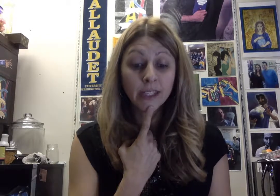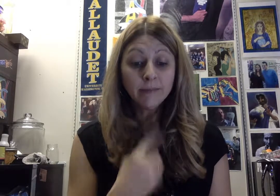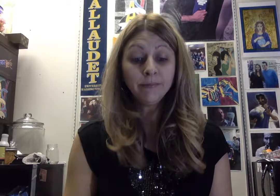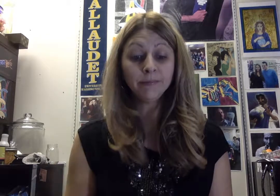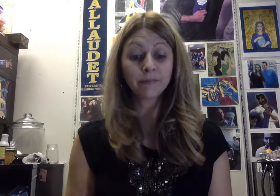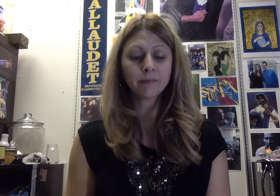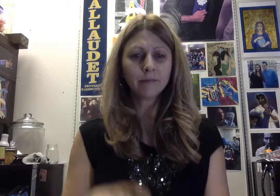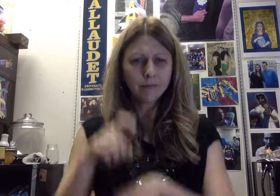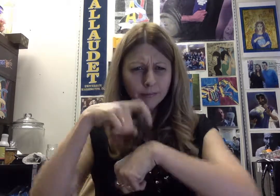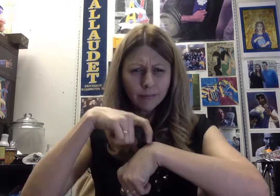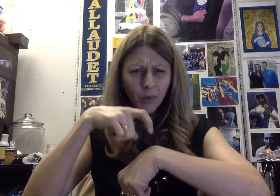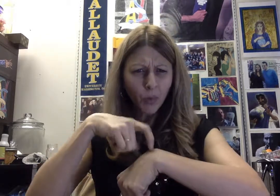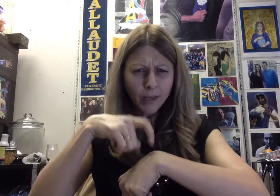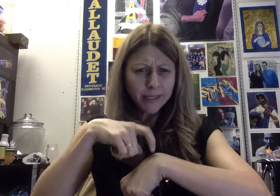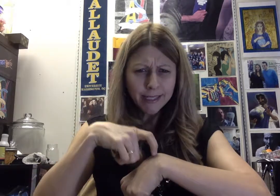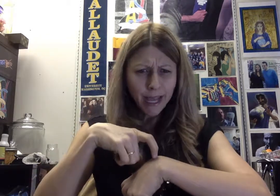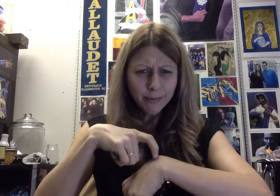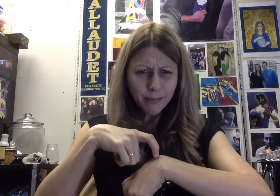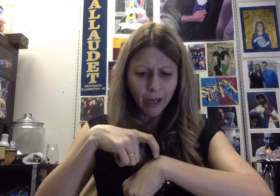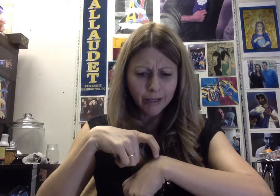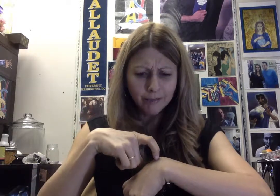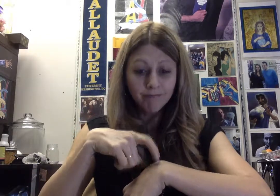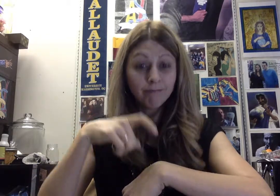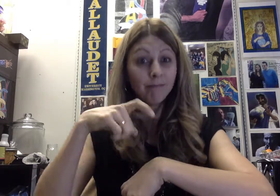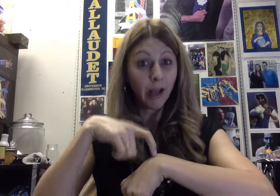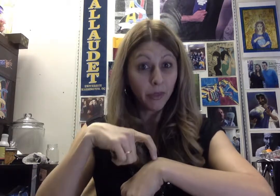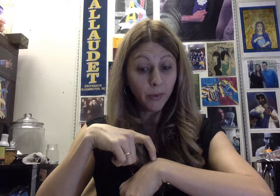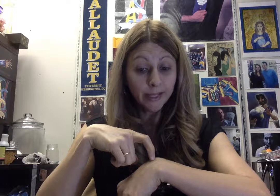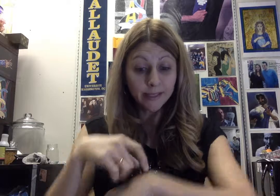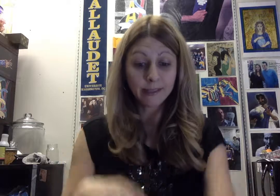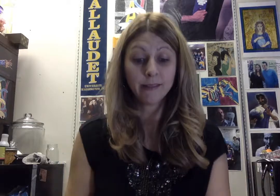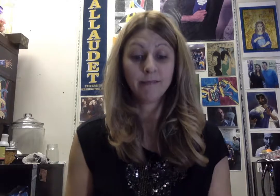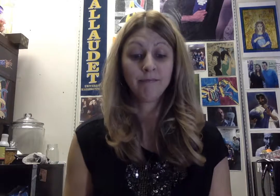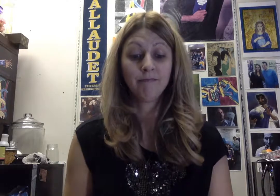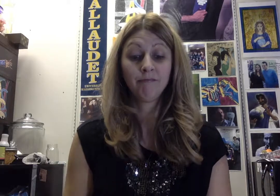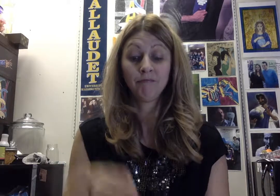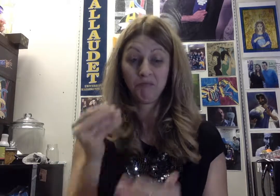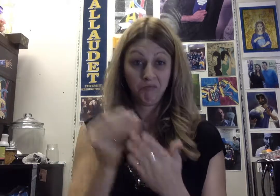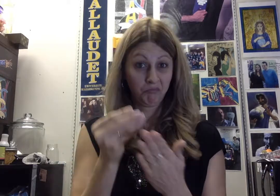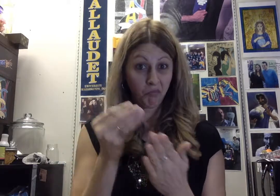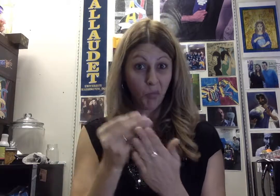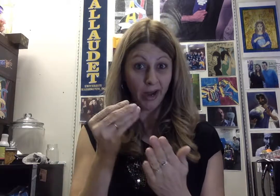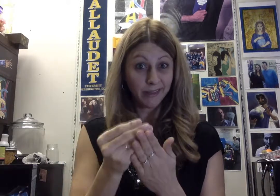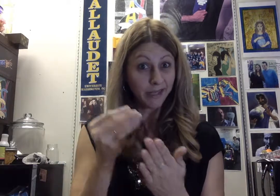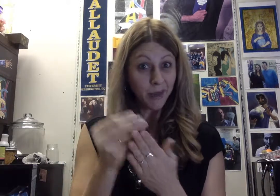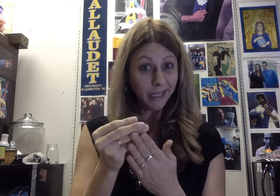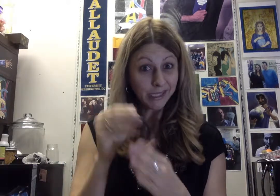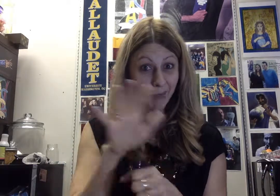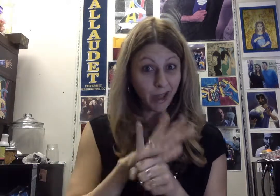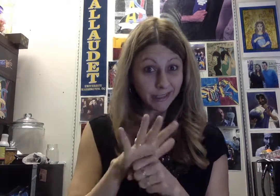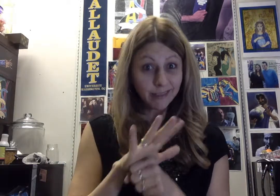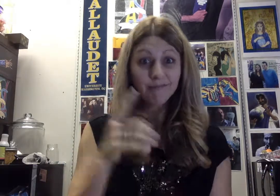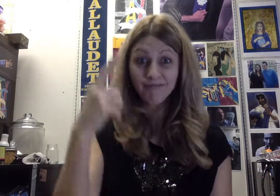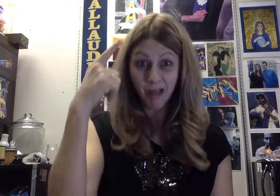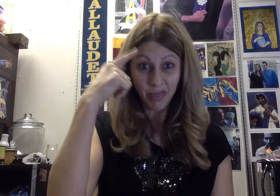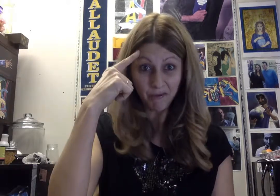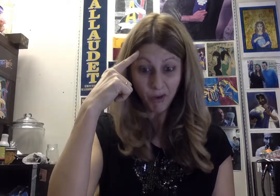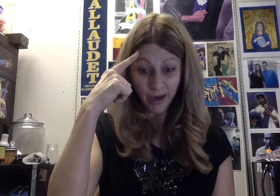chin. Where's the time spot? On the wrist. Where's the money spot? On the forehead.